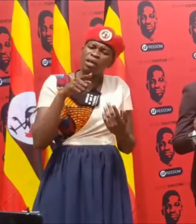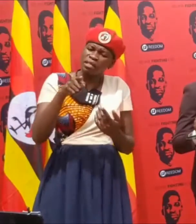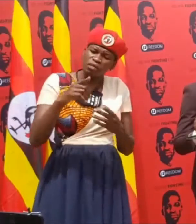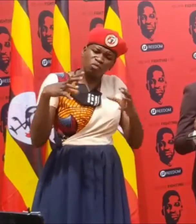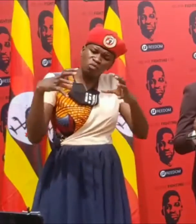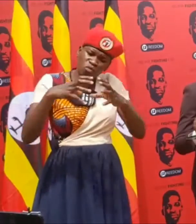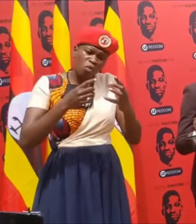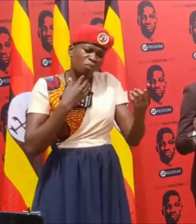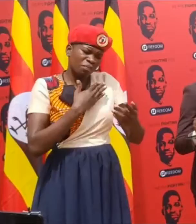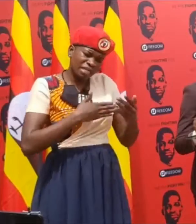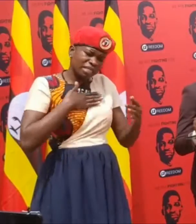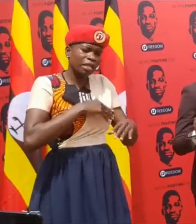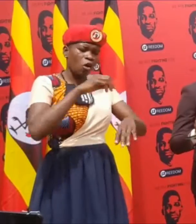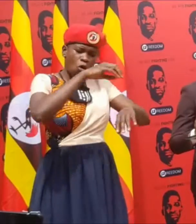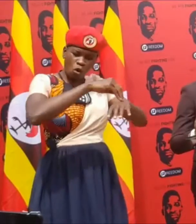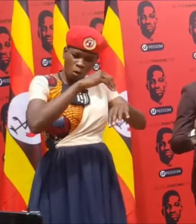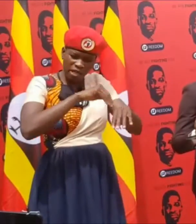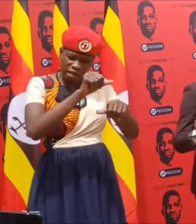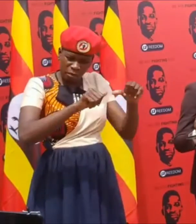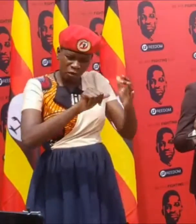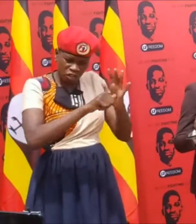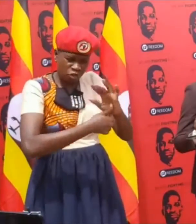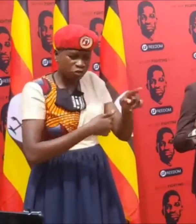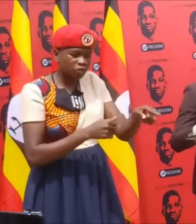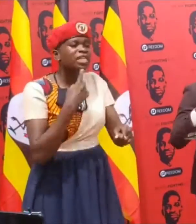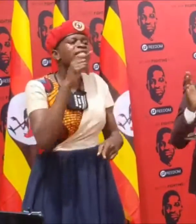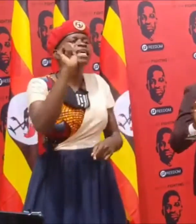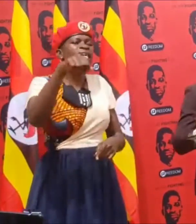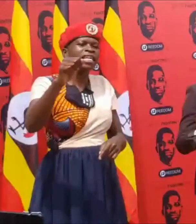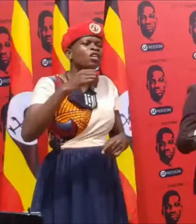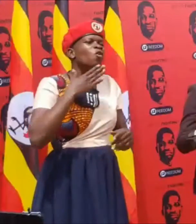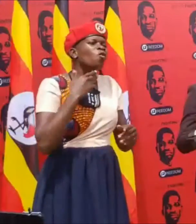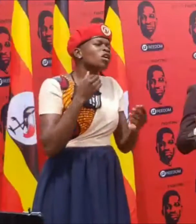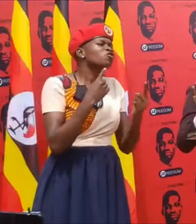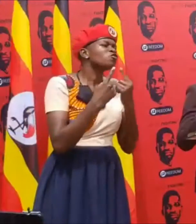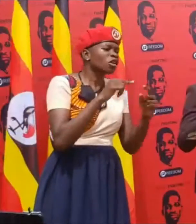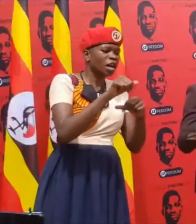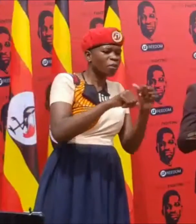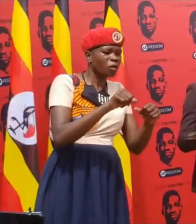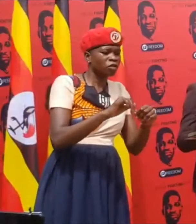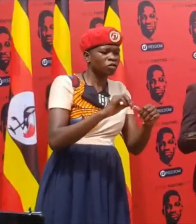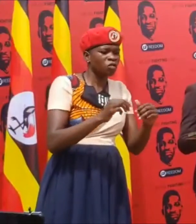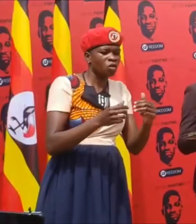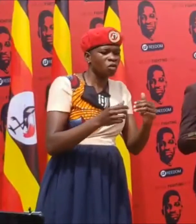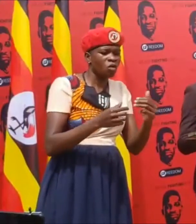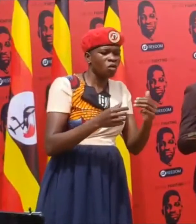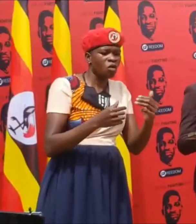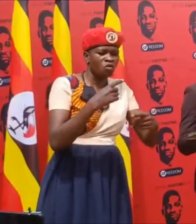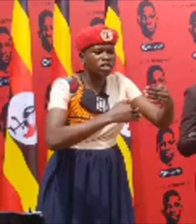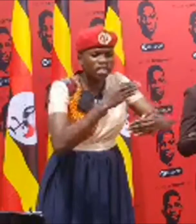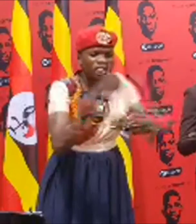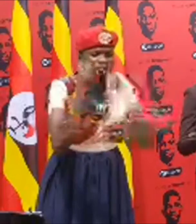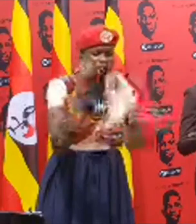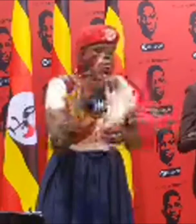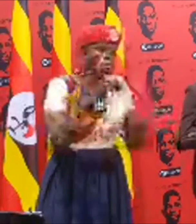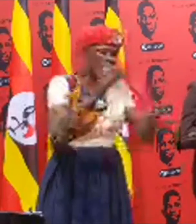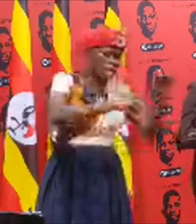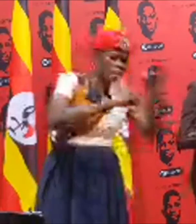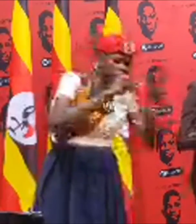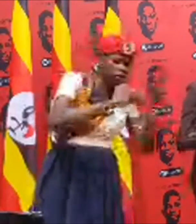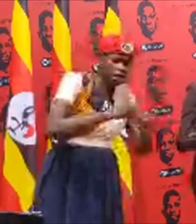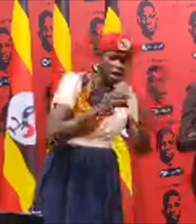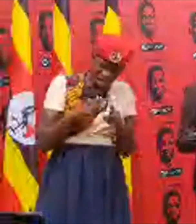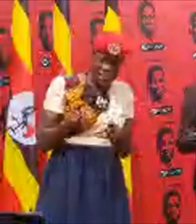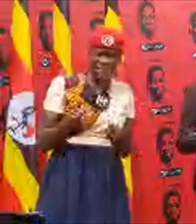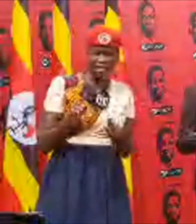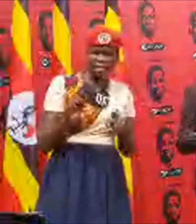Speaking out of these matters. We hear them talk about the roadmap and all these different things, and that's all right. But as the in charge of the electoral